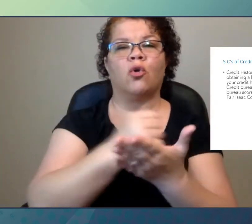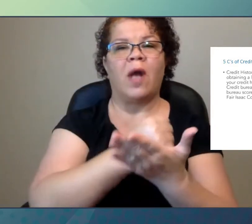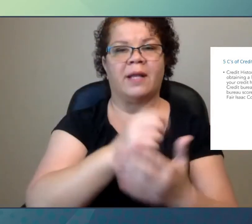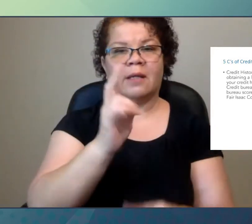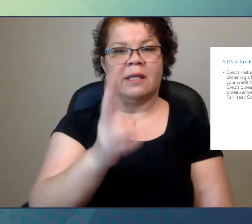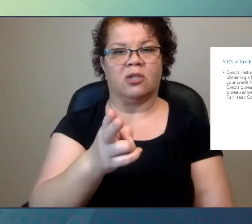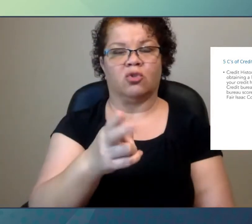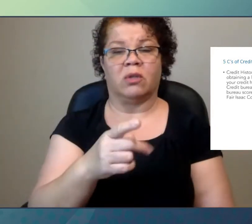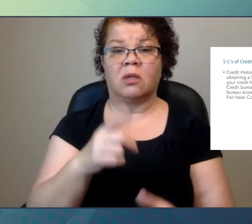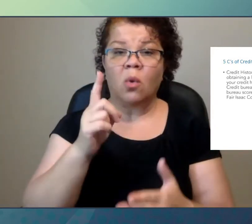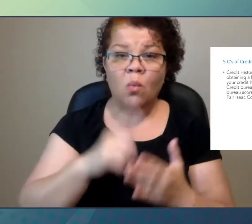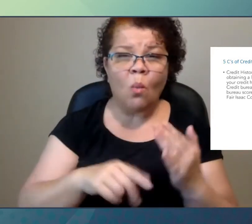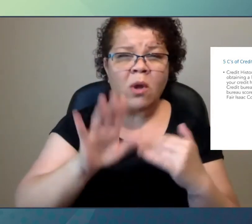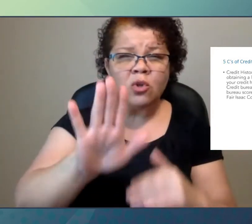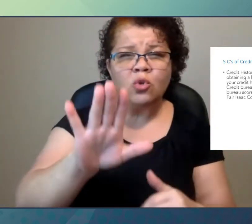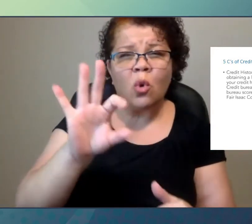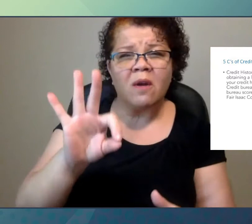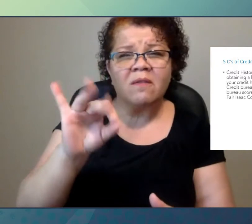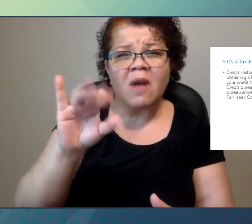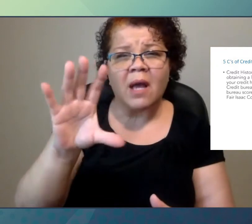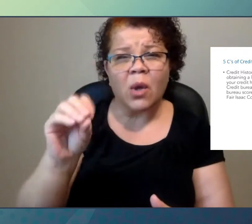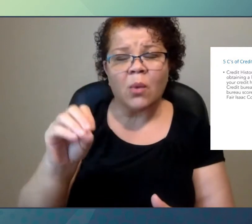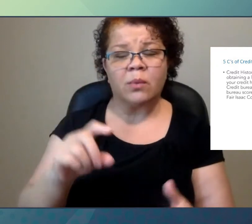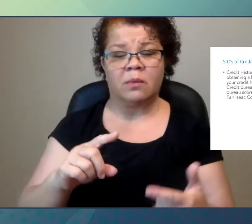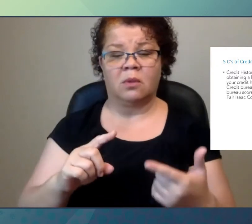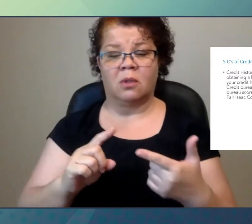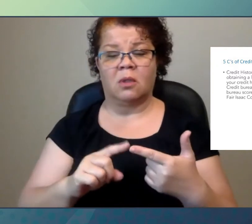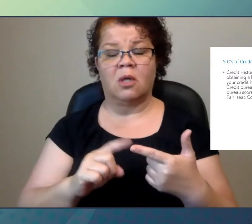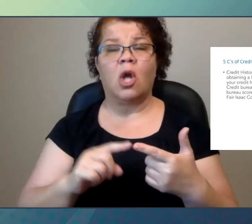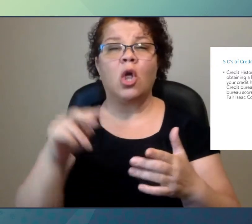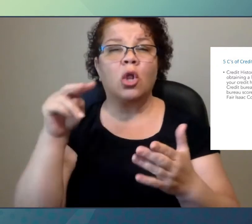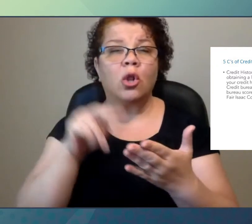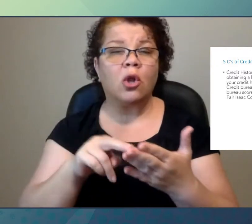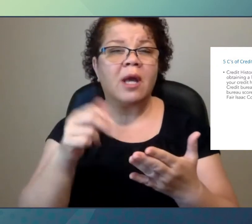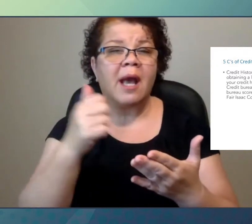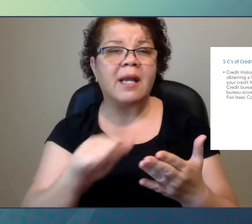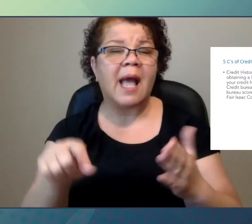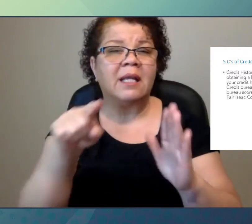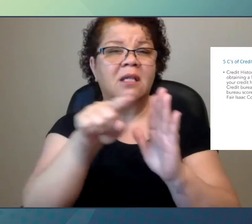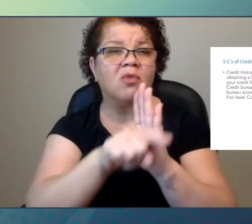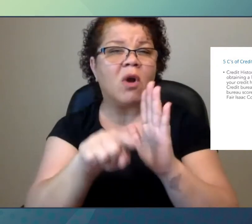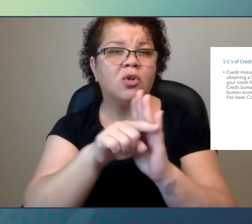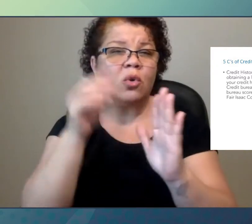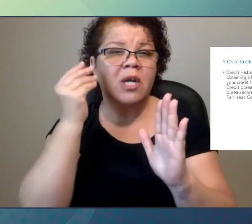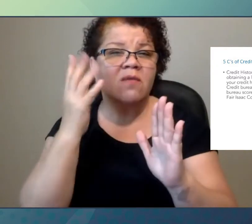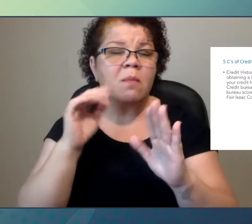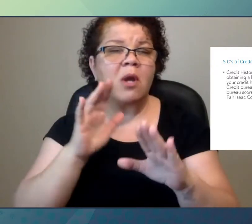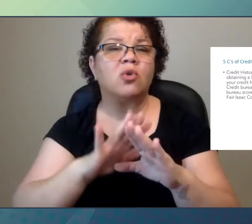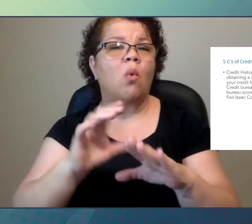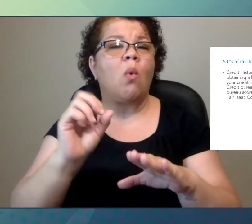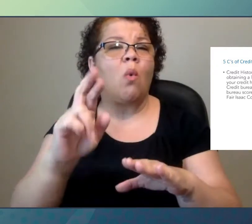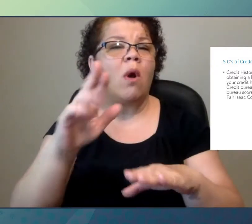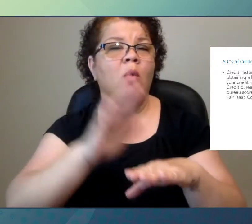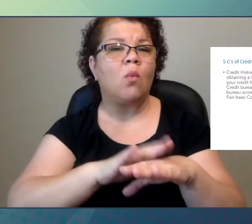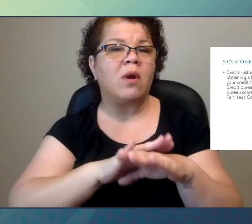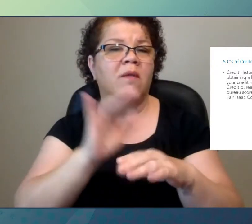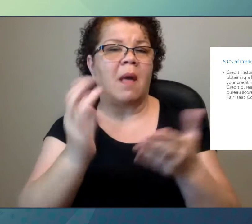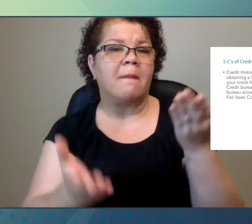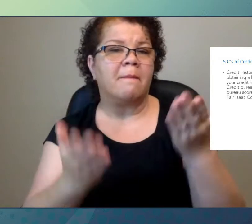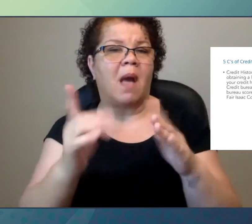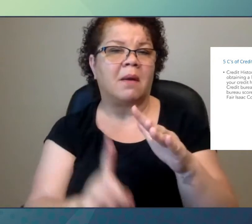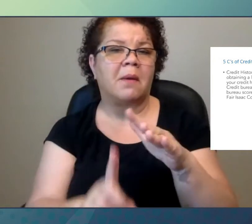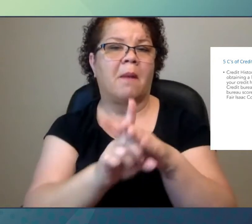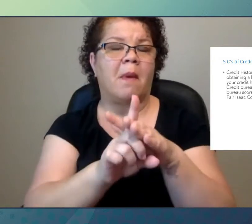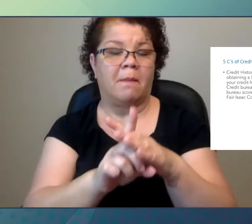what your FICO score is, and looking at any derogatory information or warnings that we may have. And